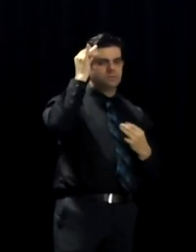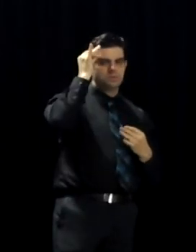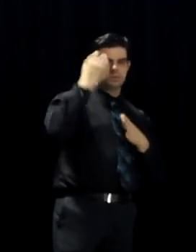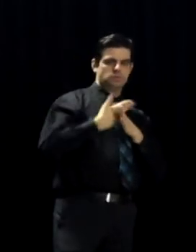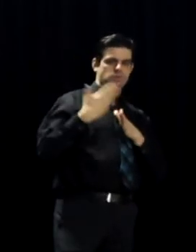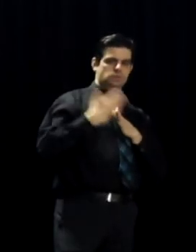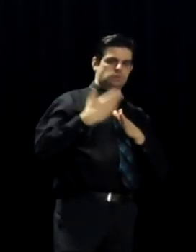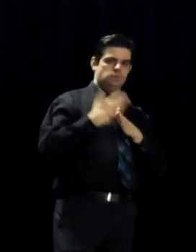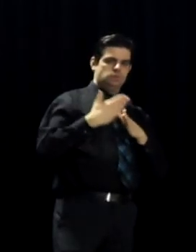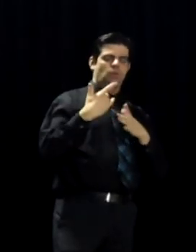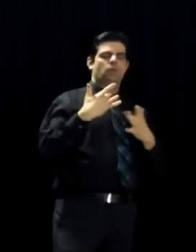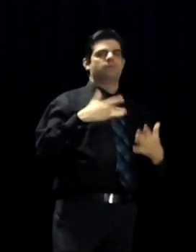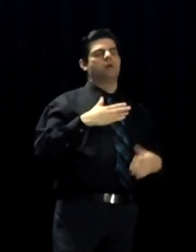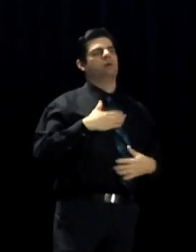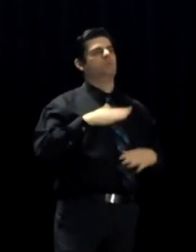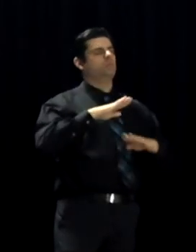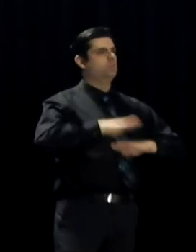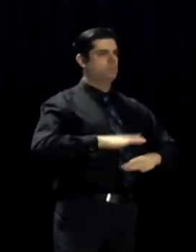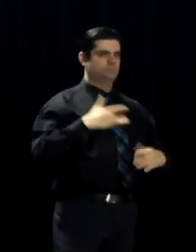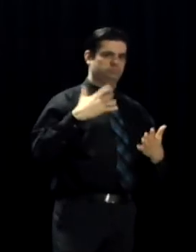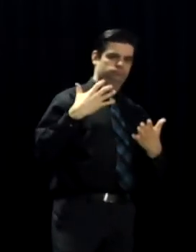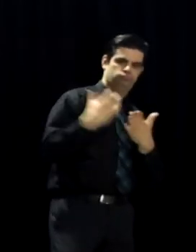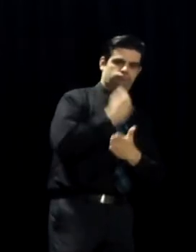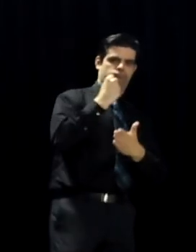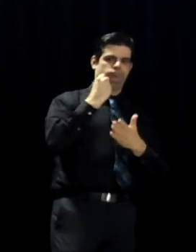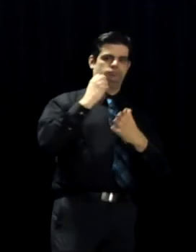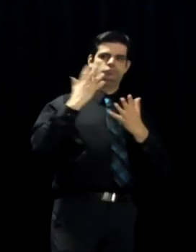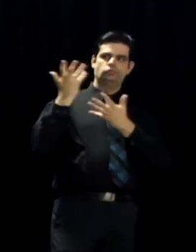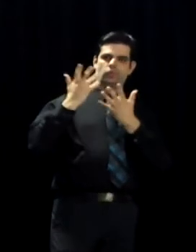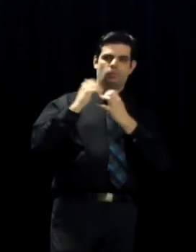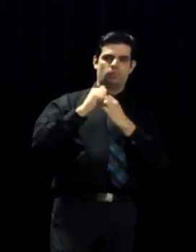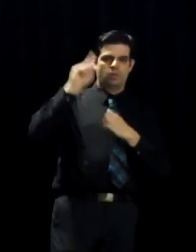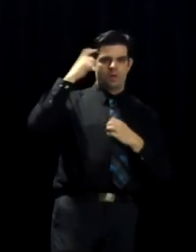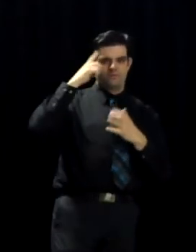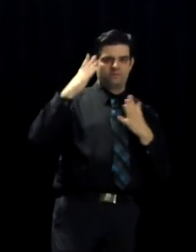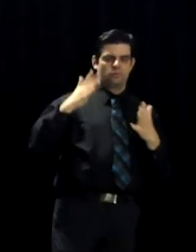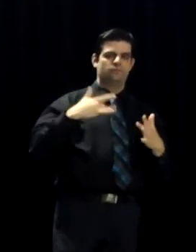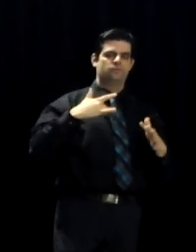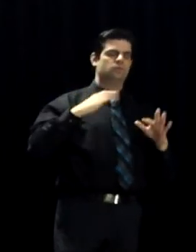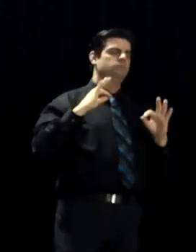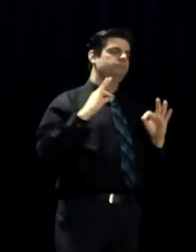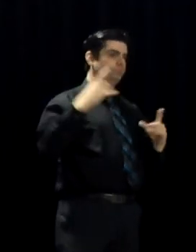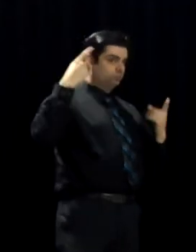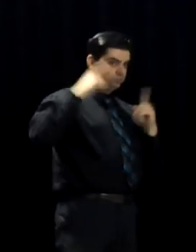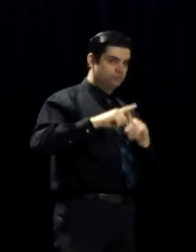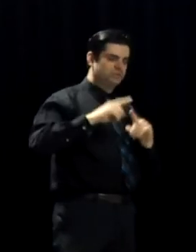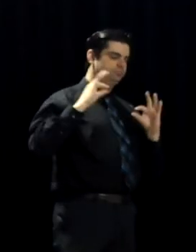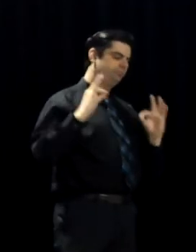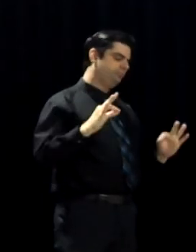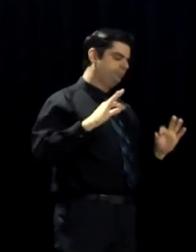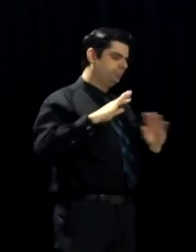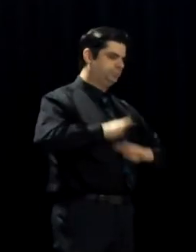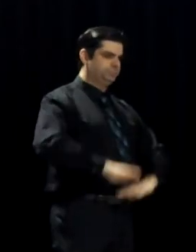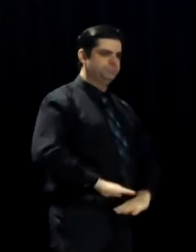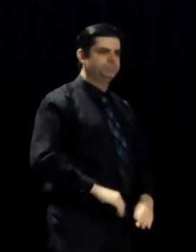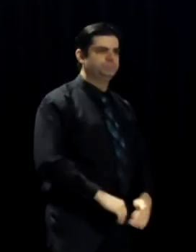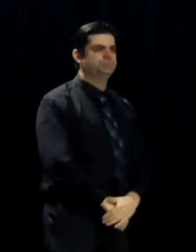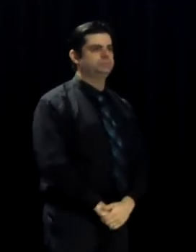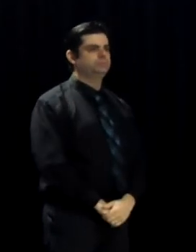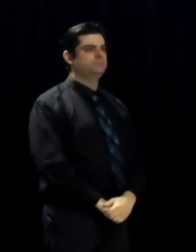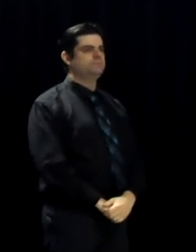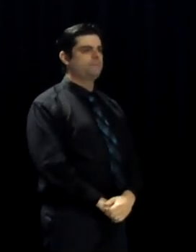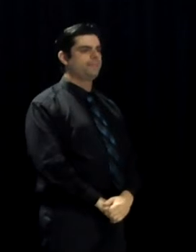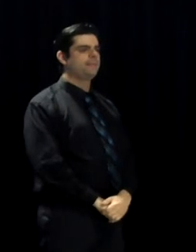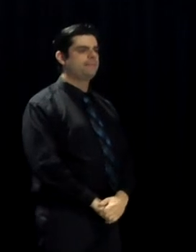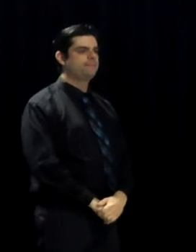state's recognized it, has seen it, and has given us the green light on a couple things that they would certainly feel comfortable